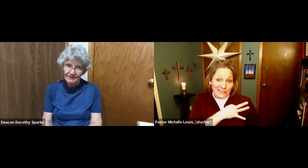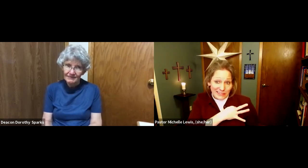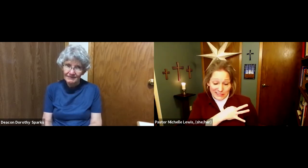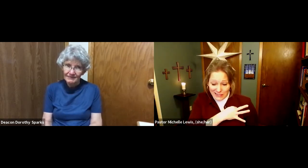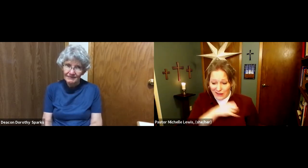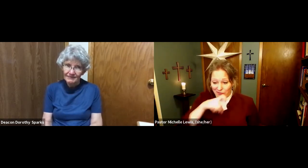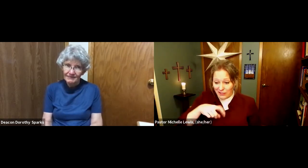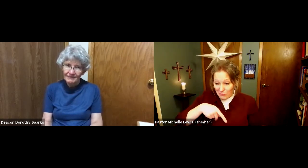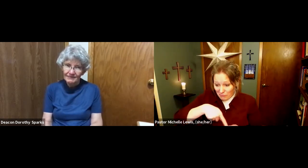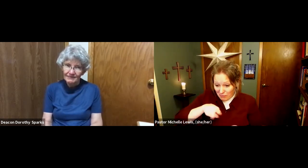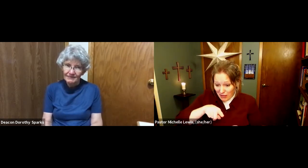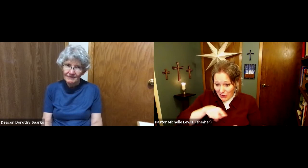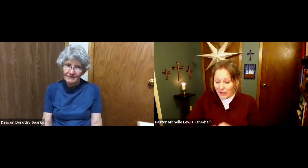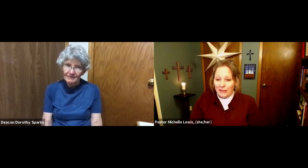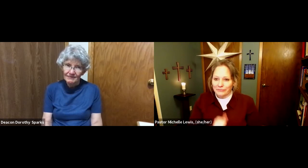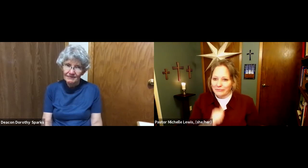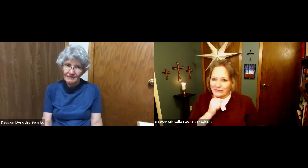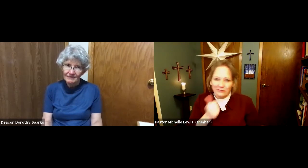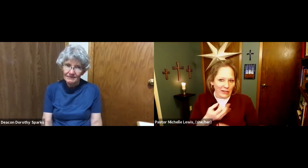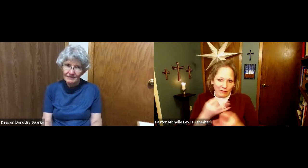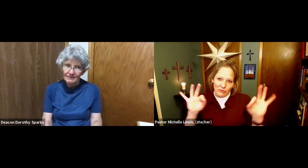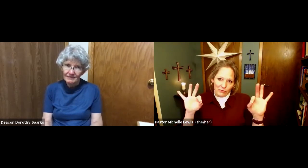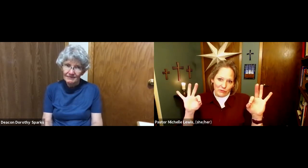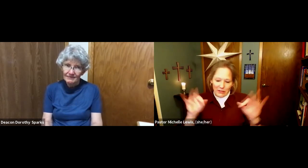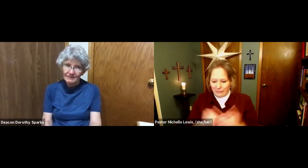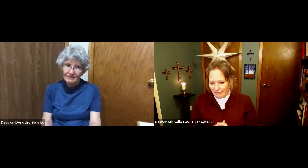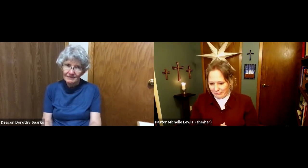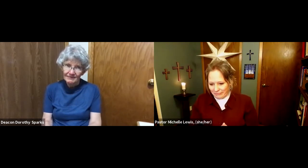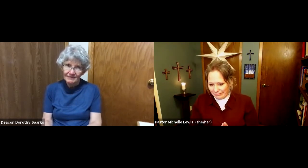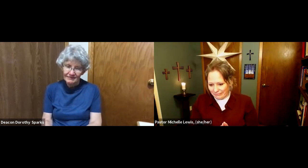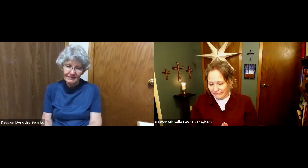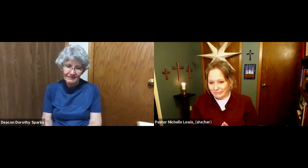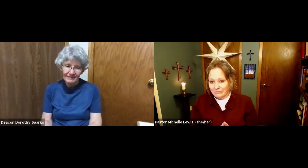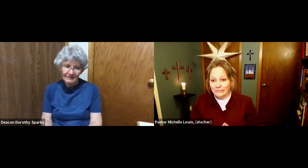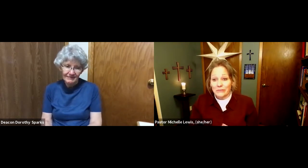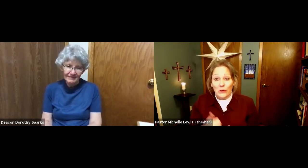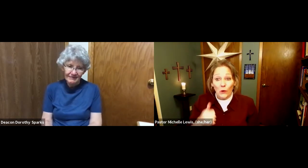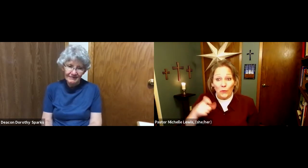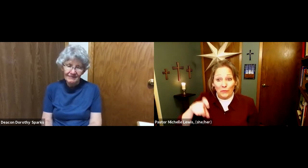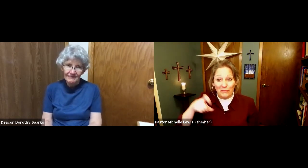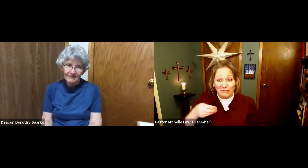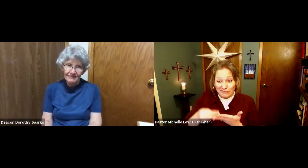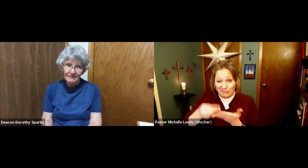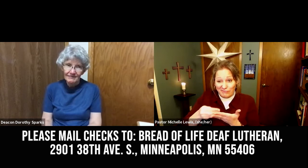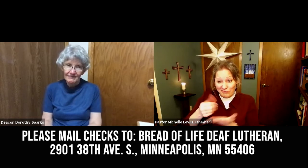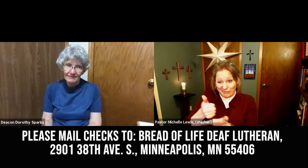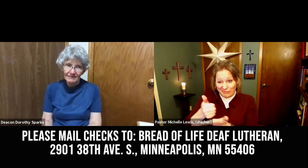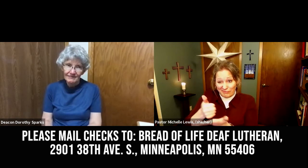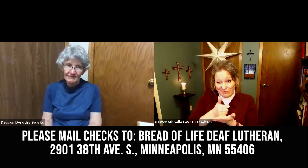Even though we're not in the church, we continue to pay our staff, who can't work for free,